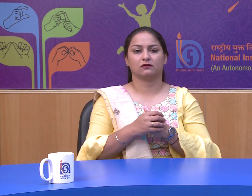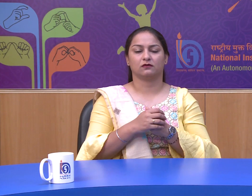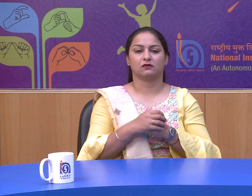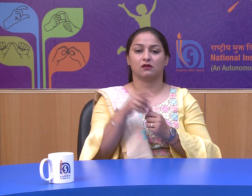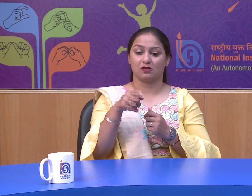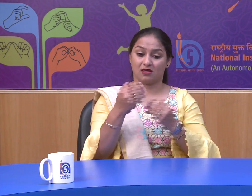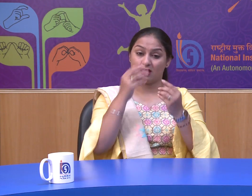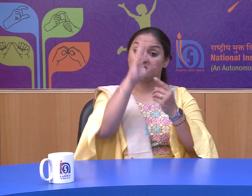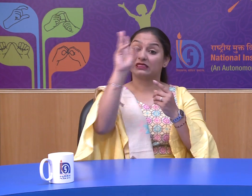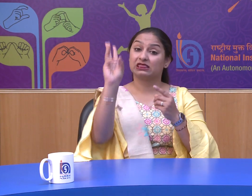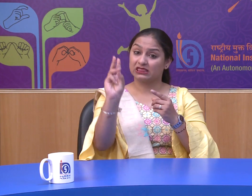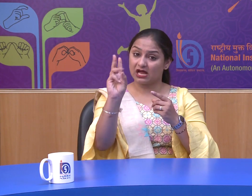3rd century AD,